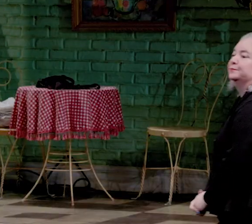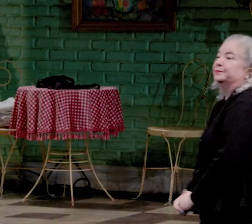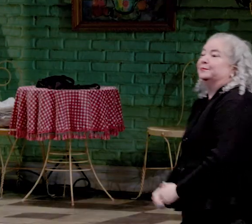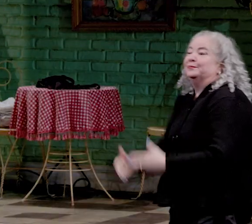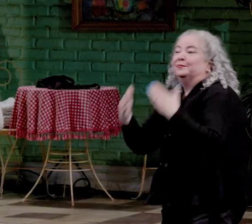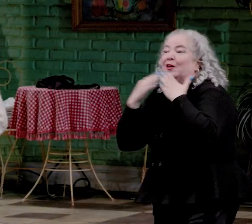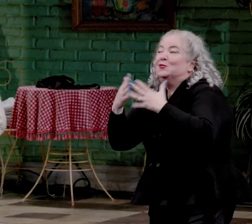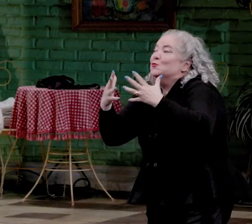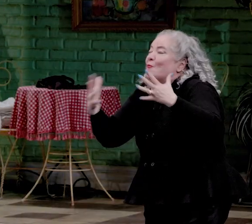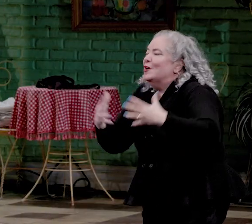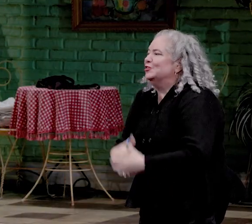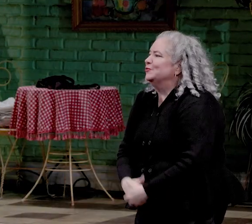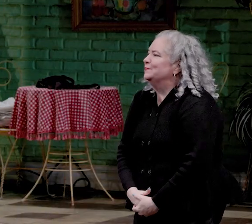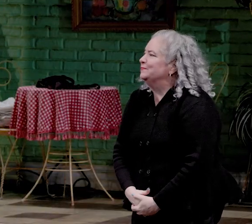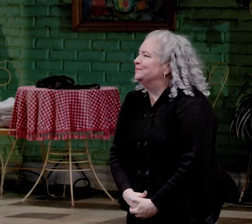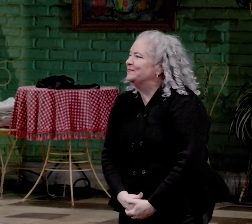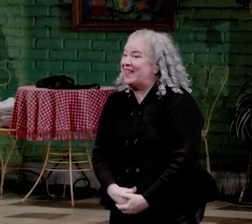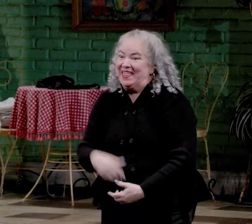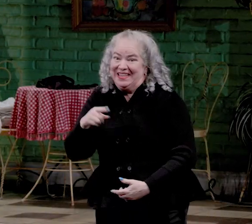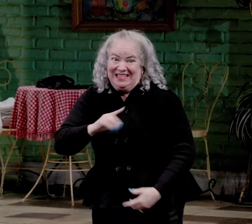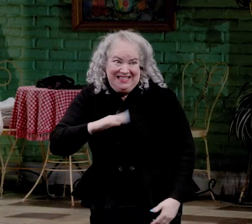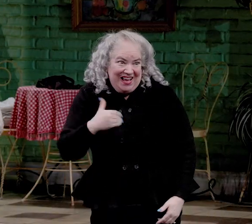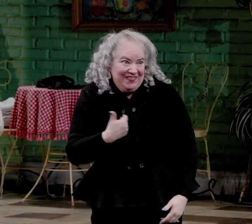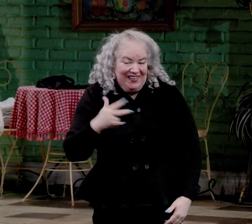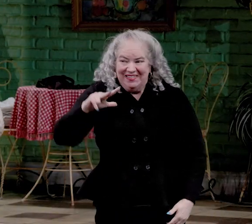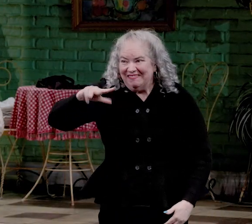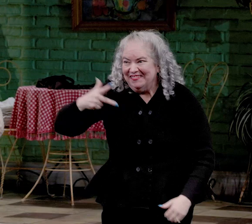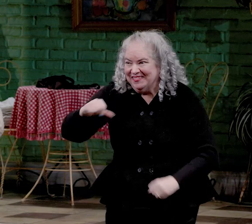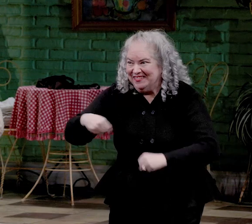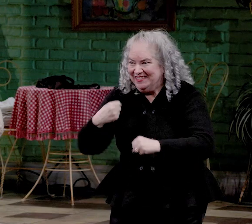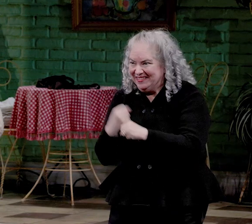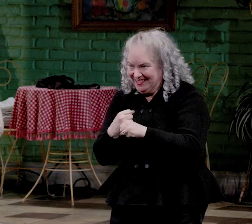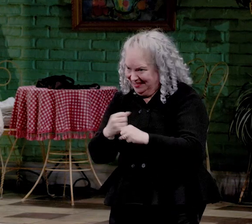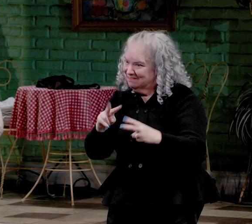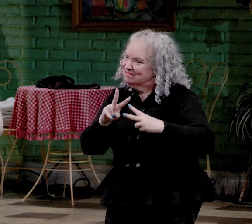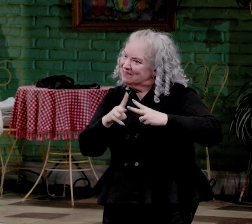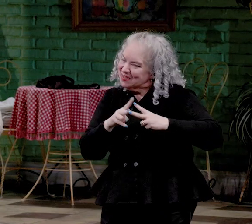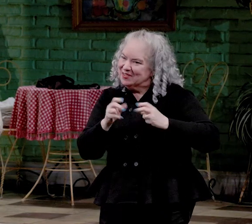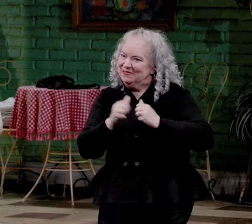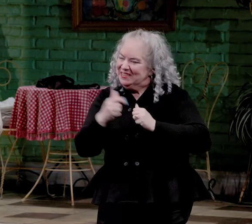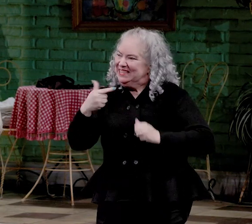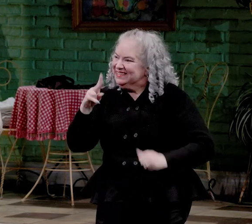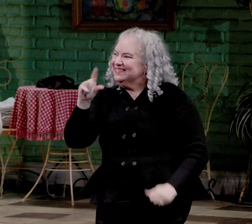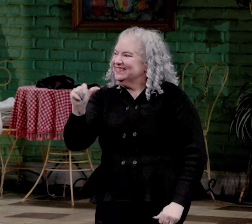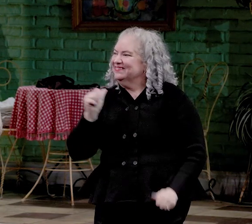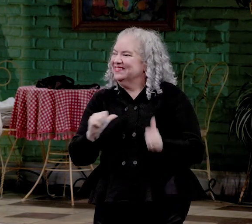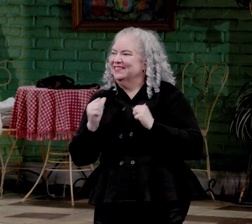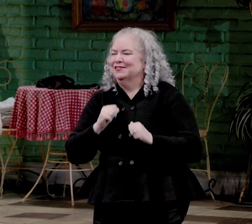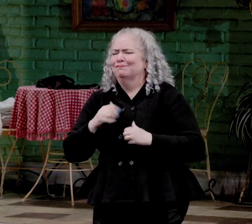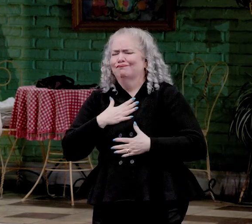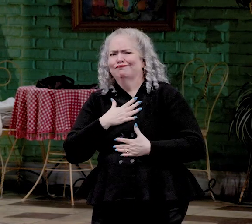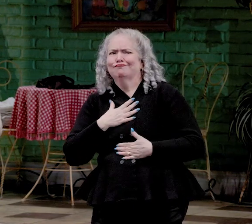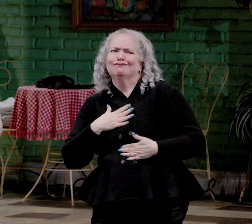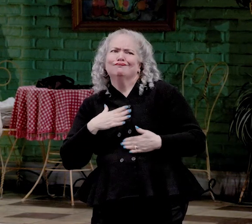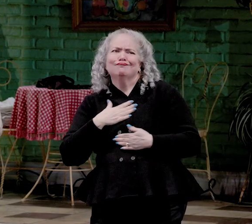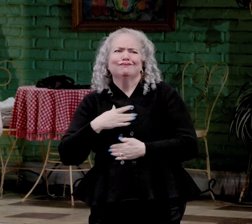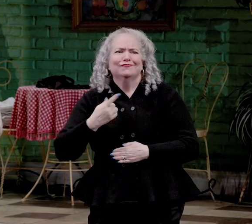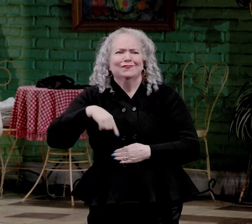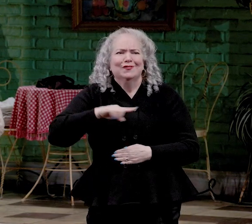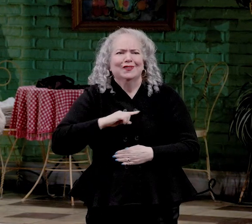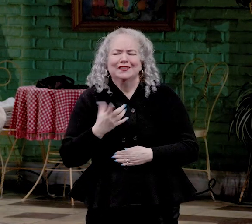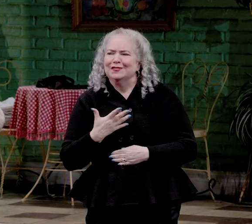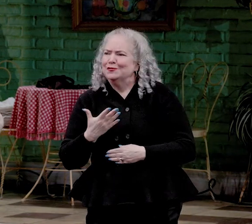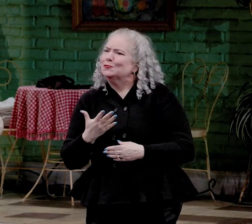Thank you so much. This is our third year partnering with the Geva Theater. It's a pleasure for us to do